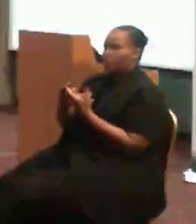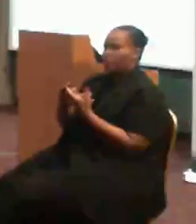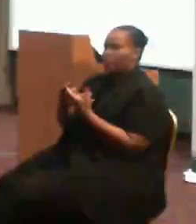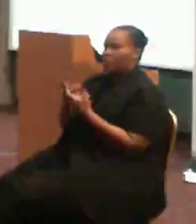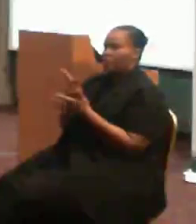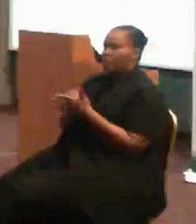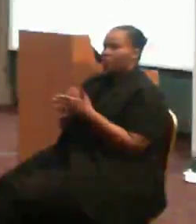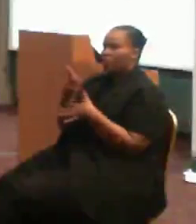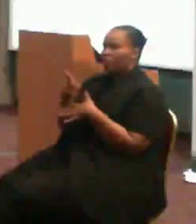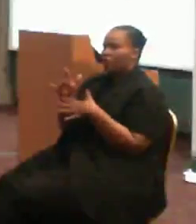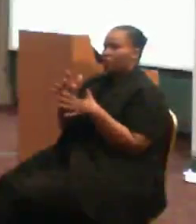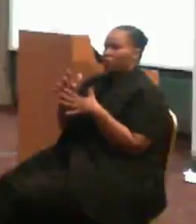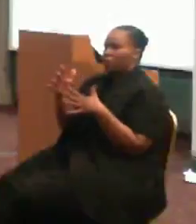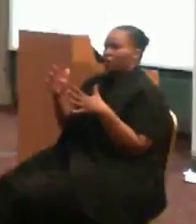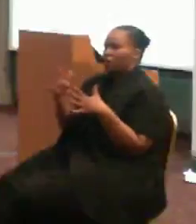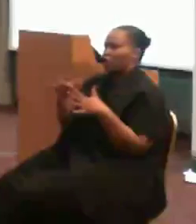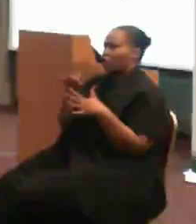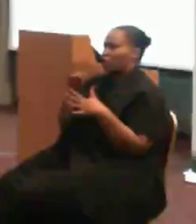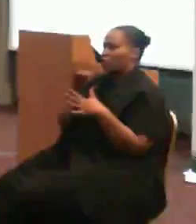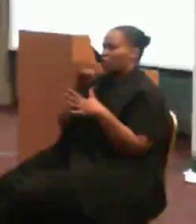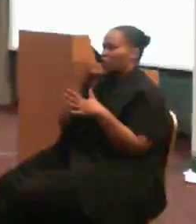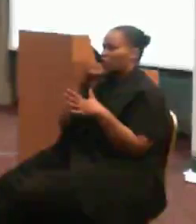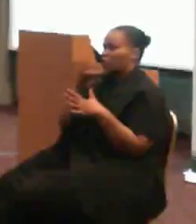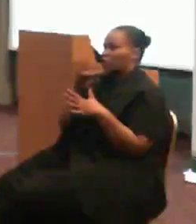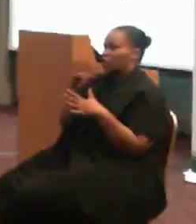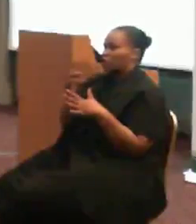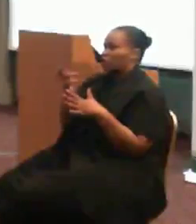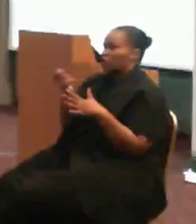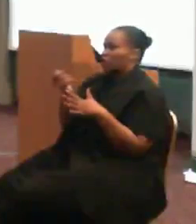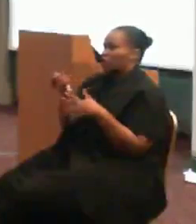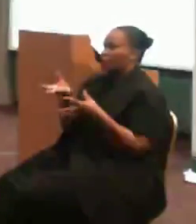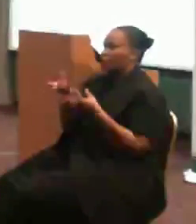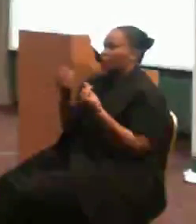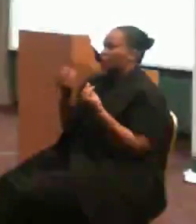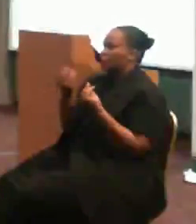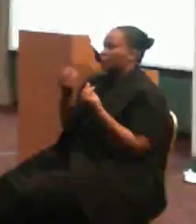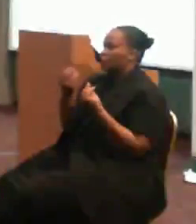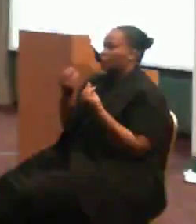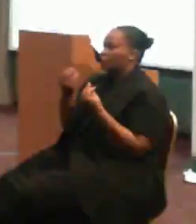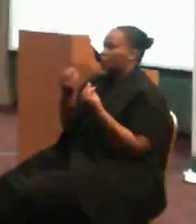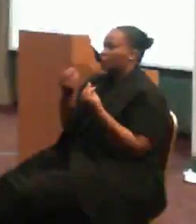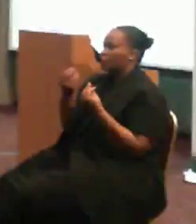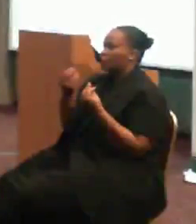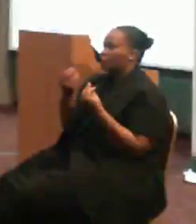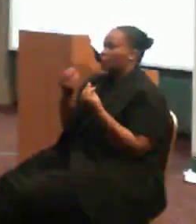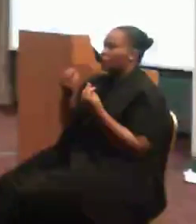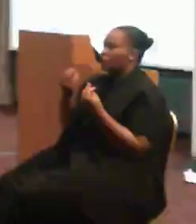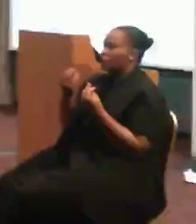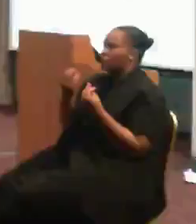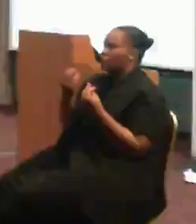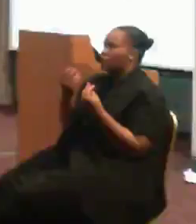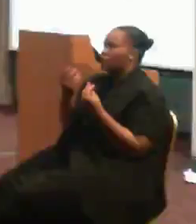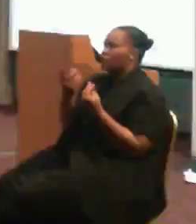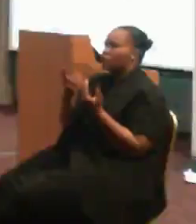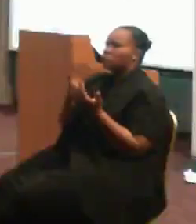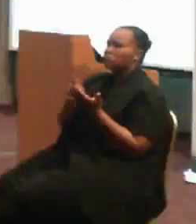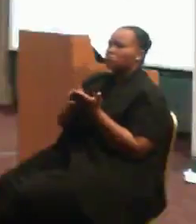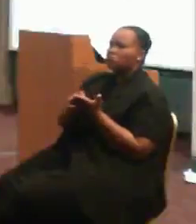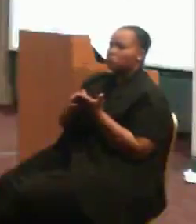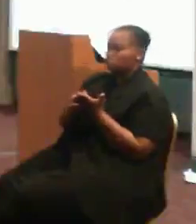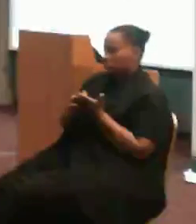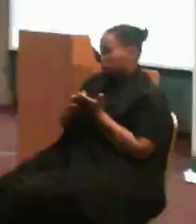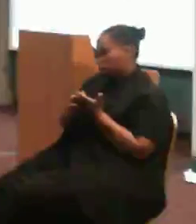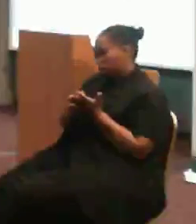from financial markets in terms of debt. Sometimes they go equity.